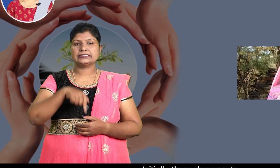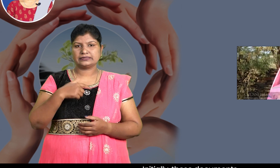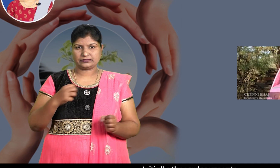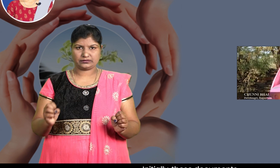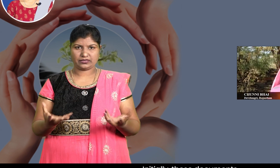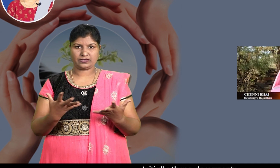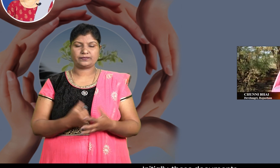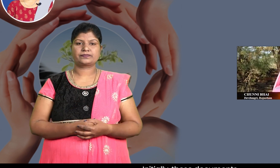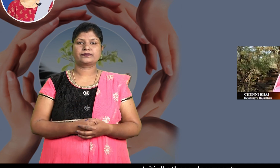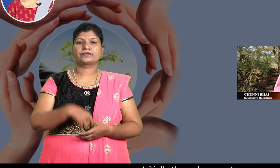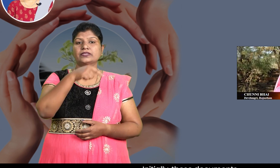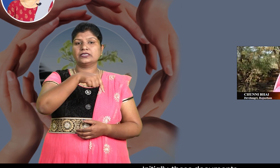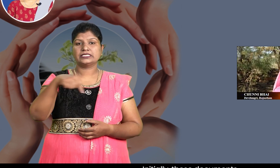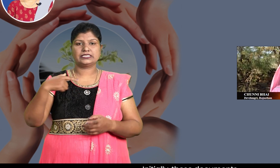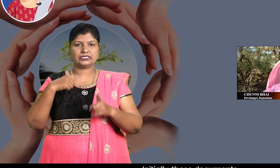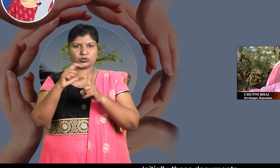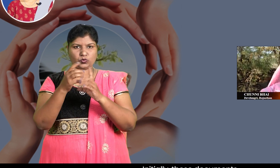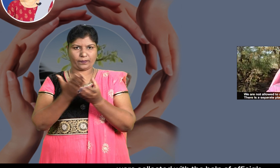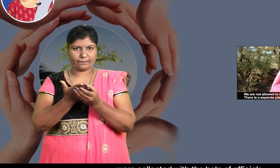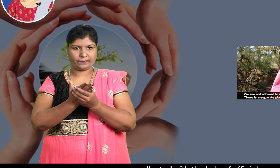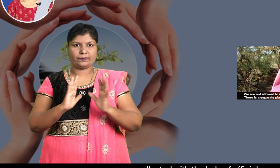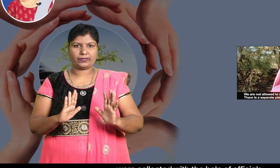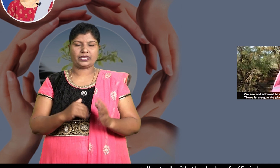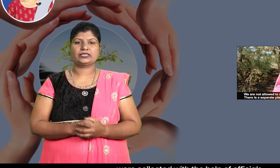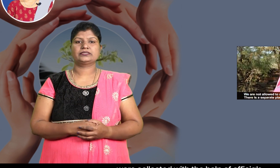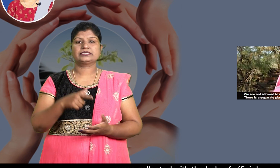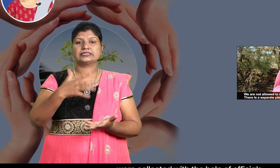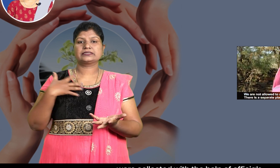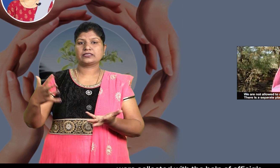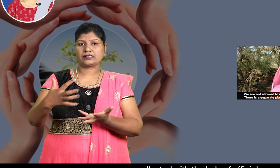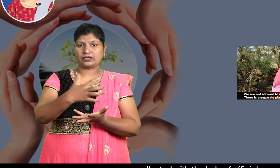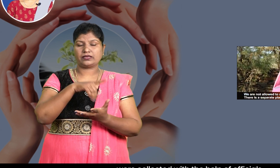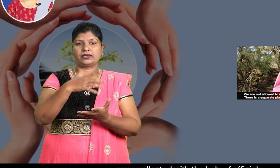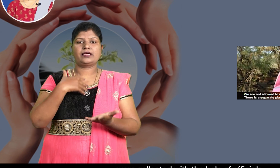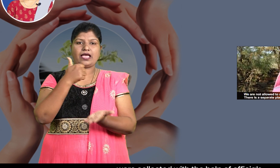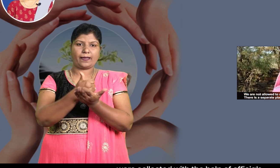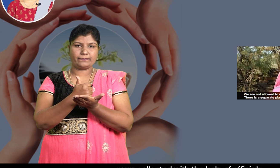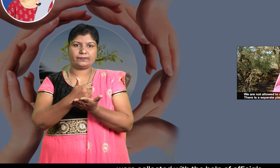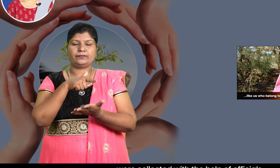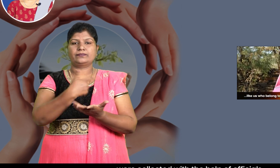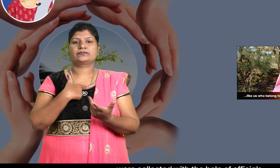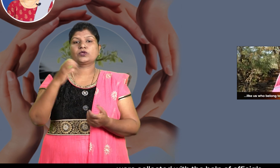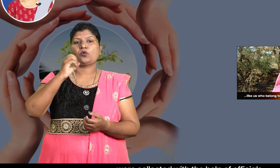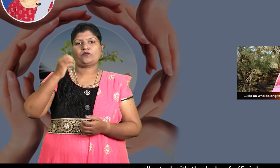Initially, these documents were collected with the help of officials.